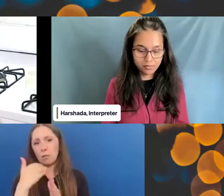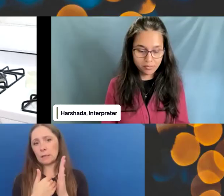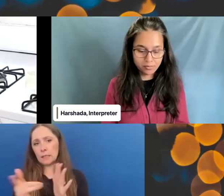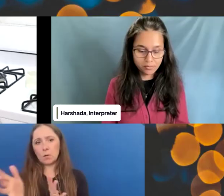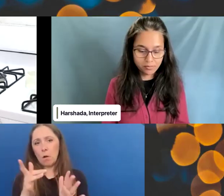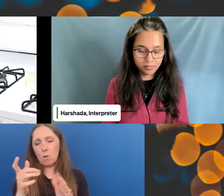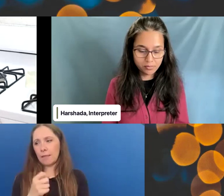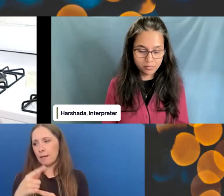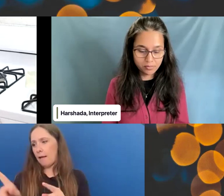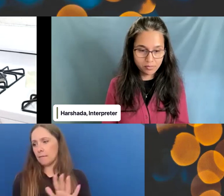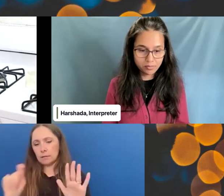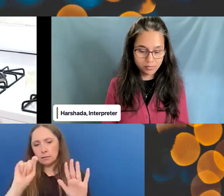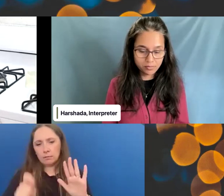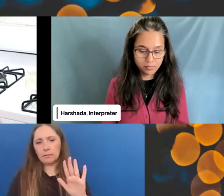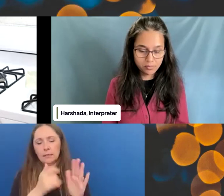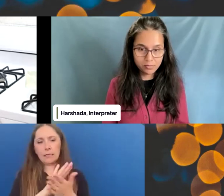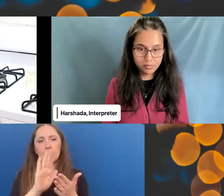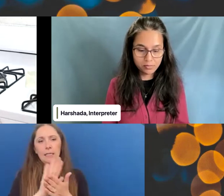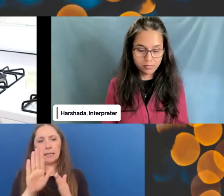Just keep stirring.